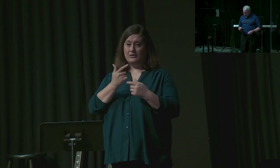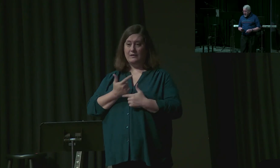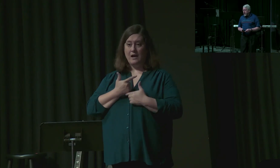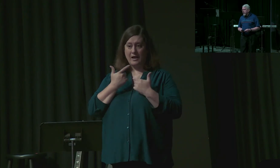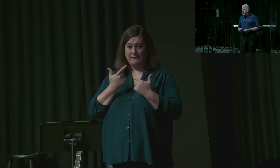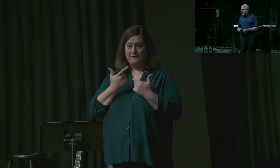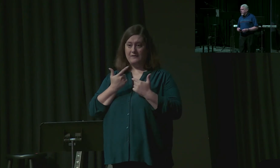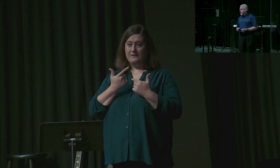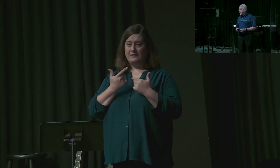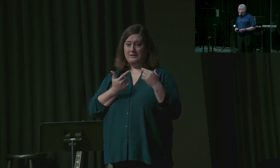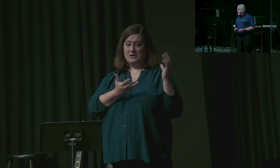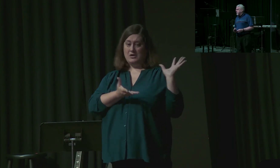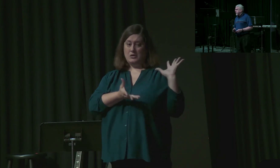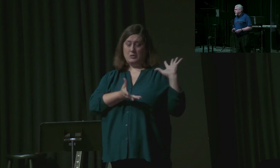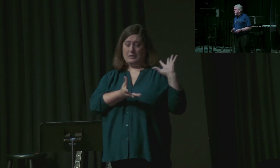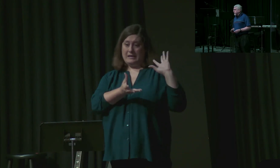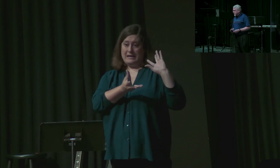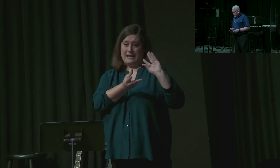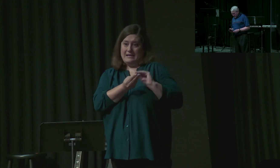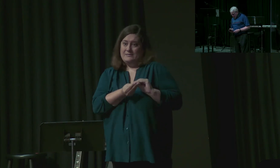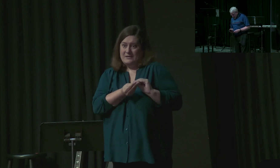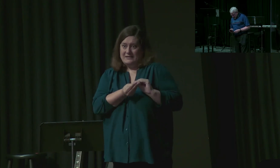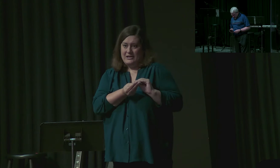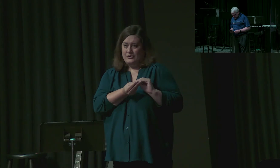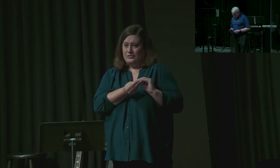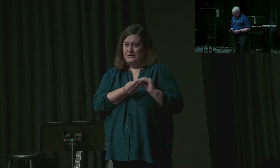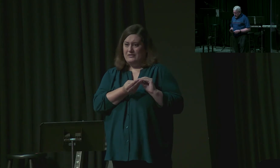And many carry with them bitterness,